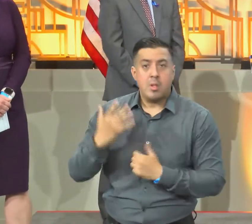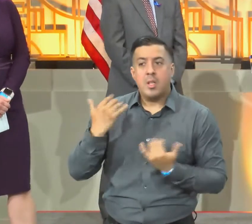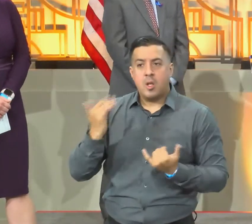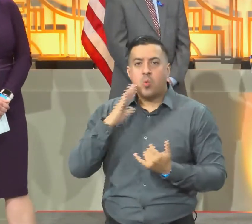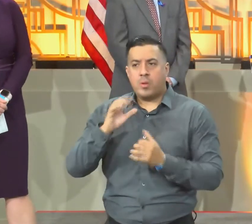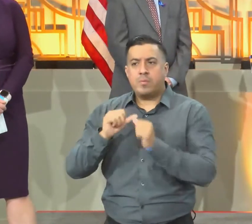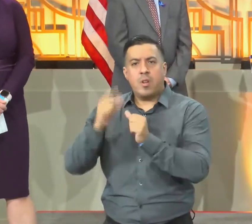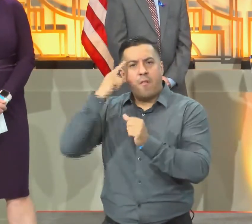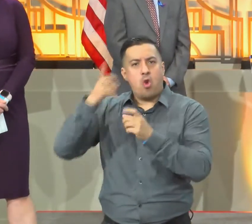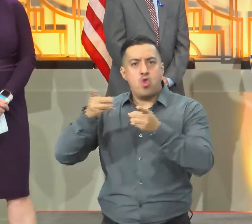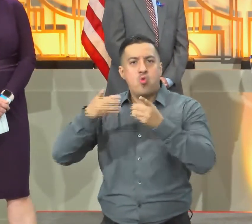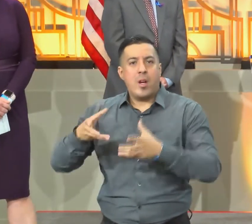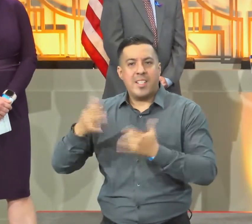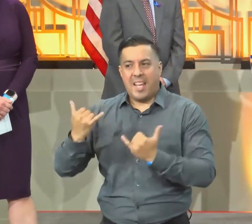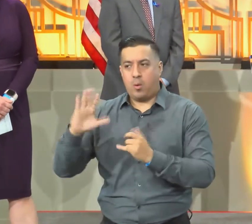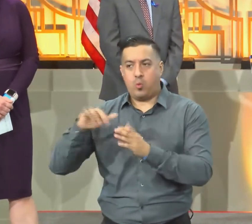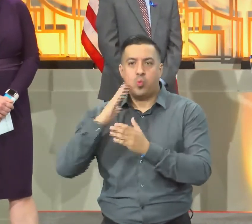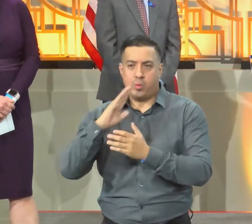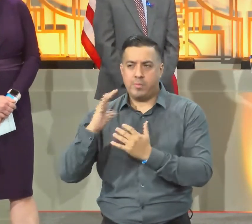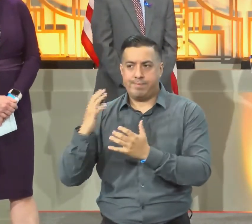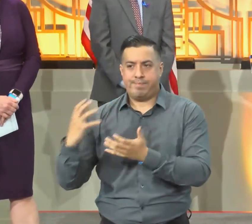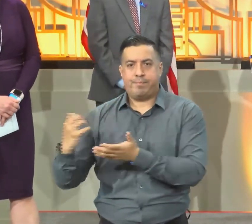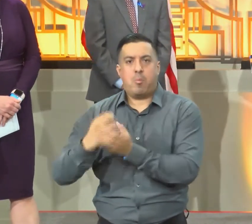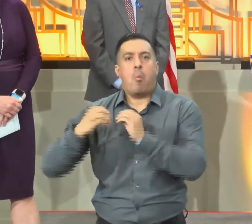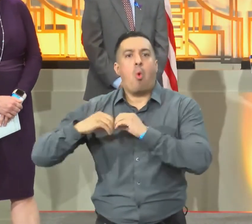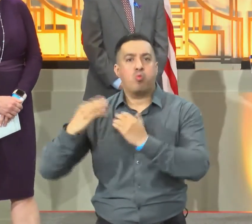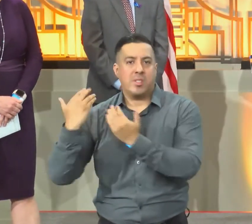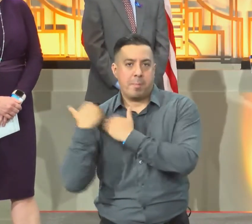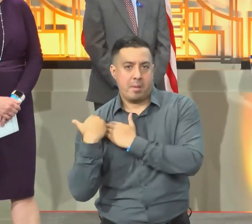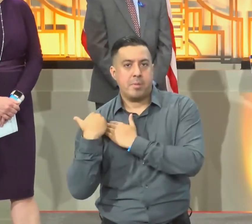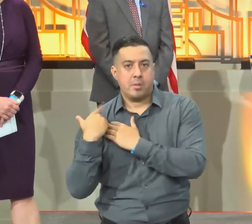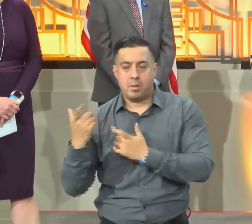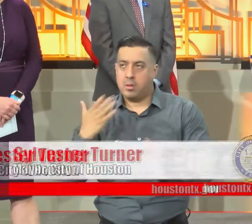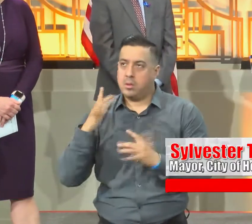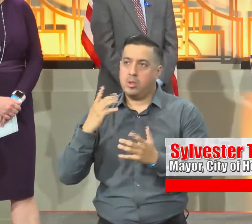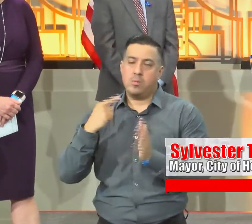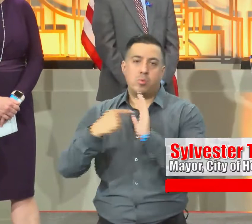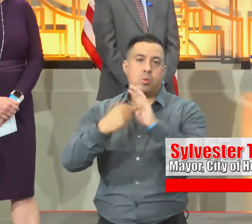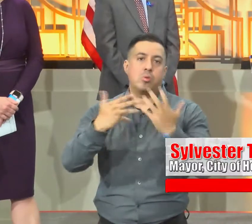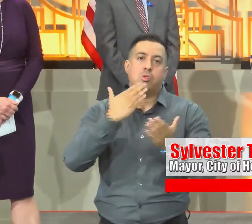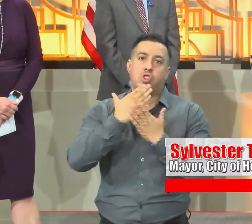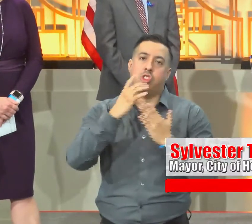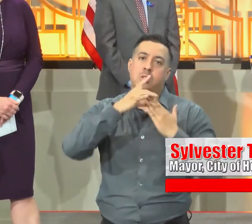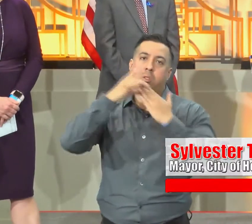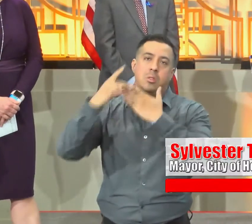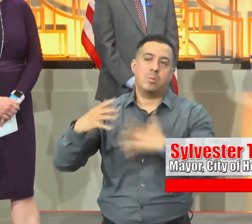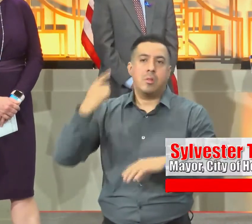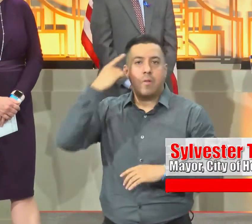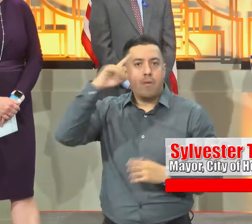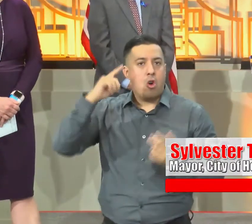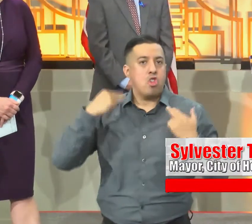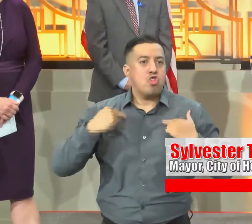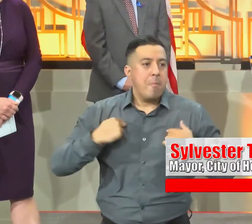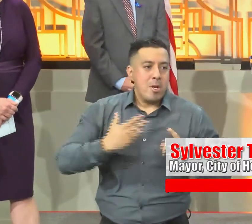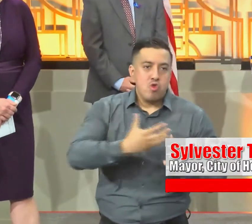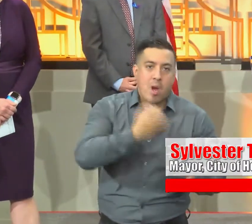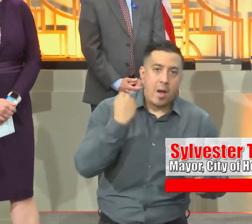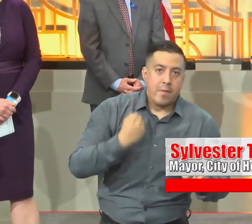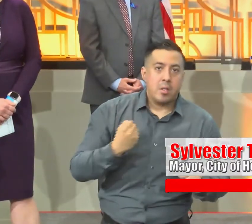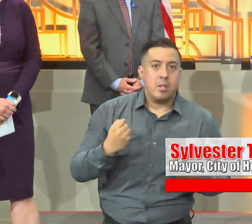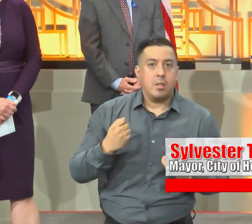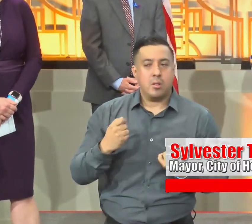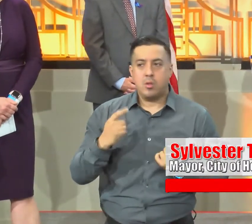now with expanded responsibilities. And Meena has given tremendous leadership to human trafficking. She's also